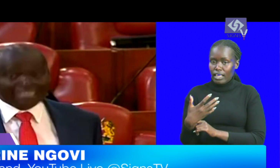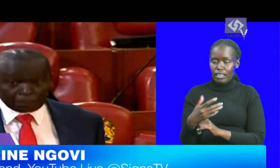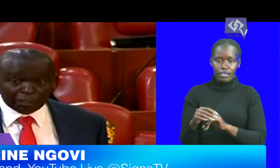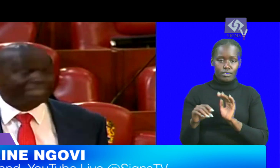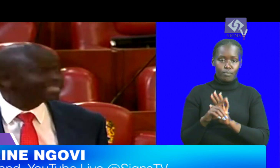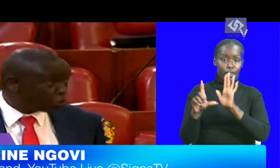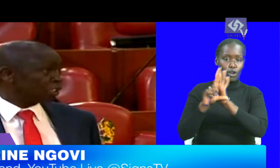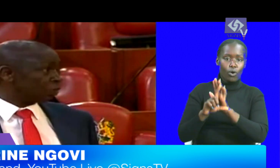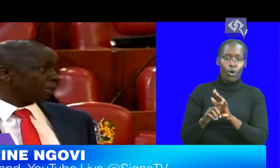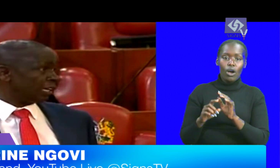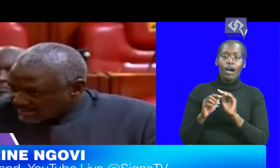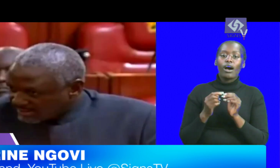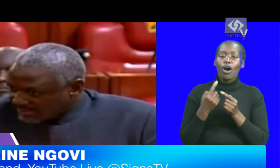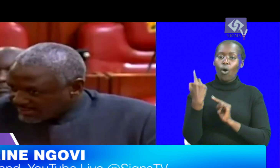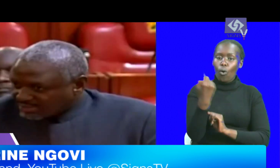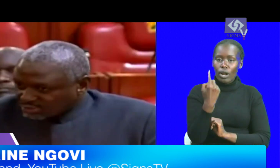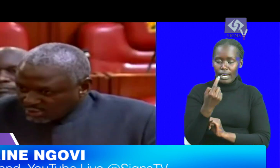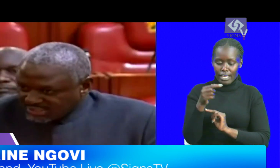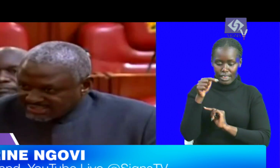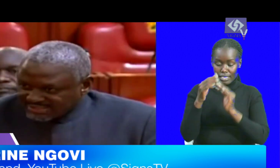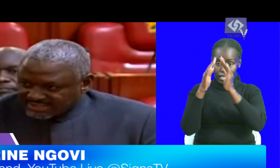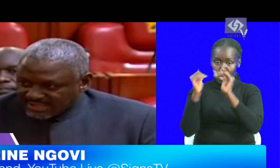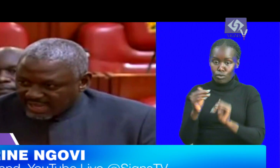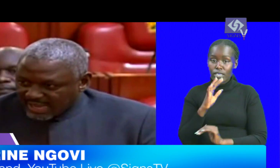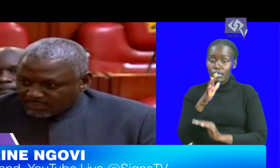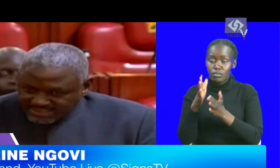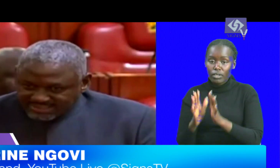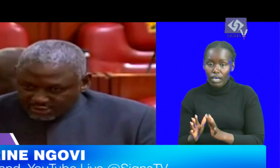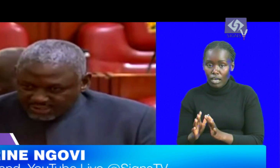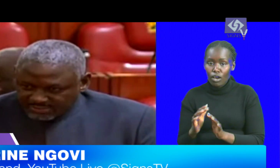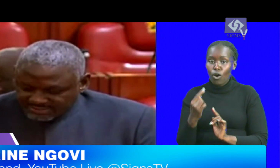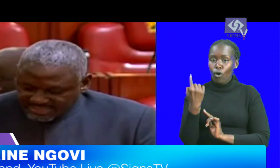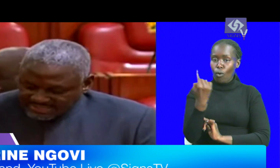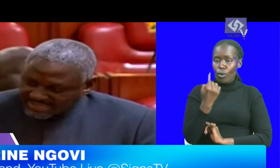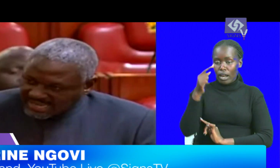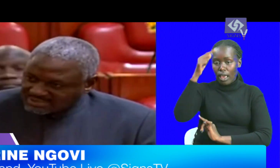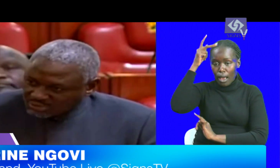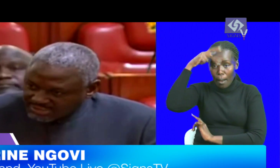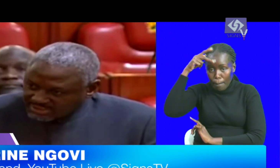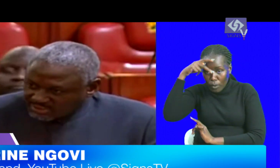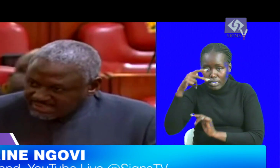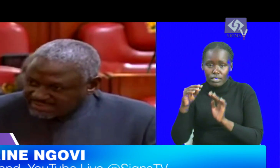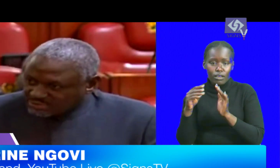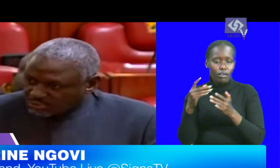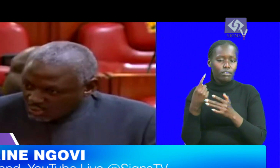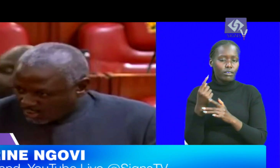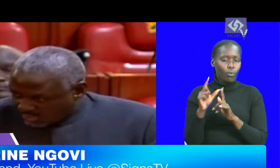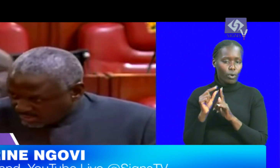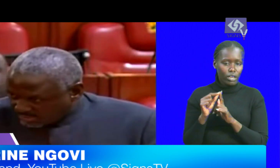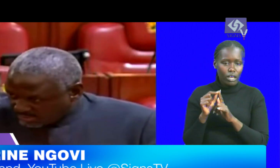except this House, Mr. Speaker. That not only is it a policy document that has not crystallized into law